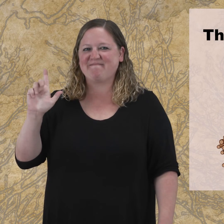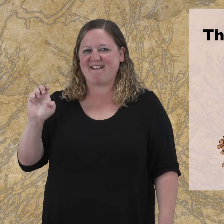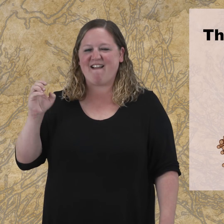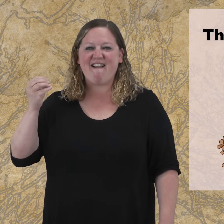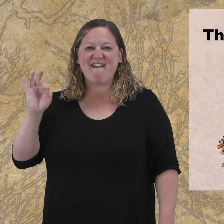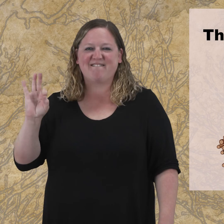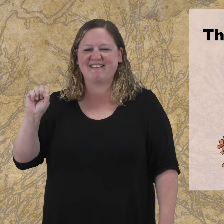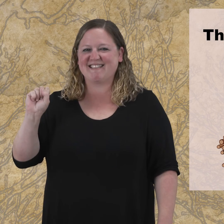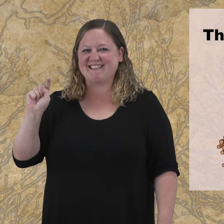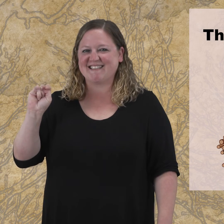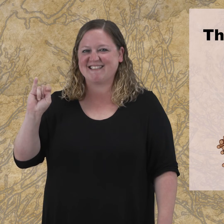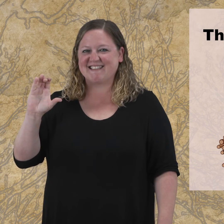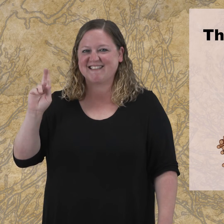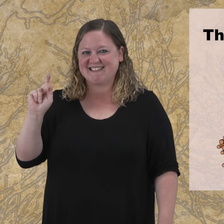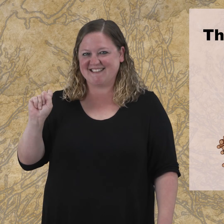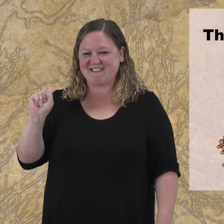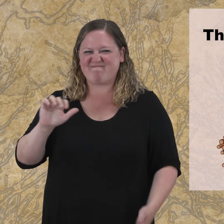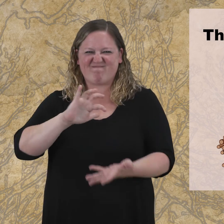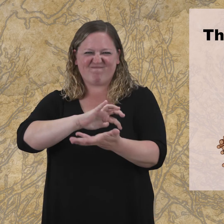The Bundle of Sticks.